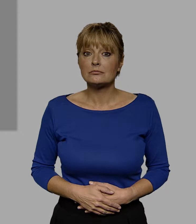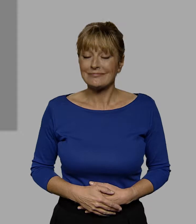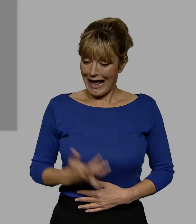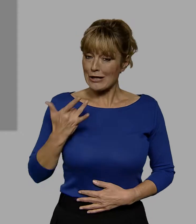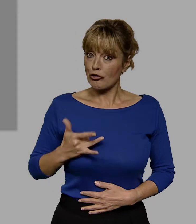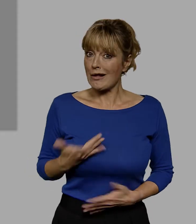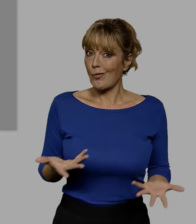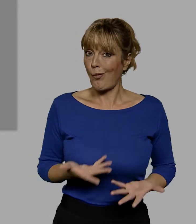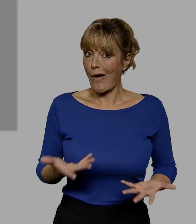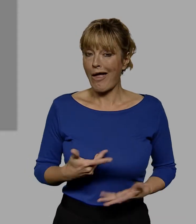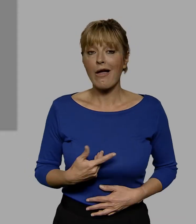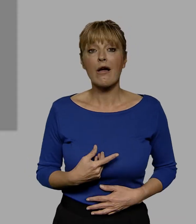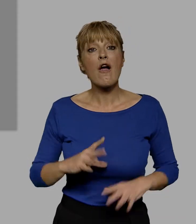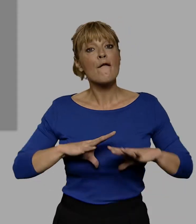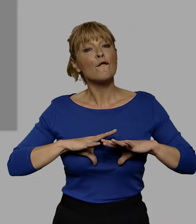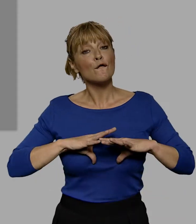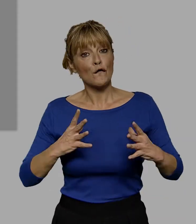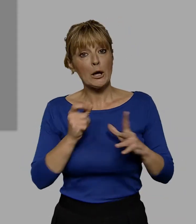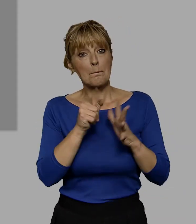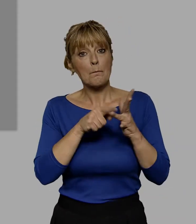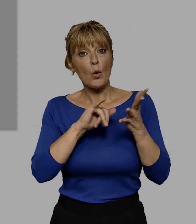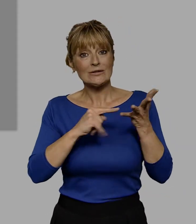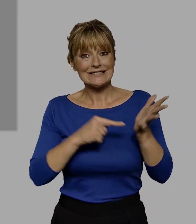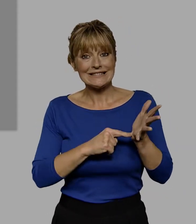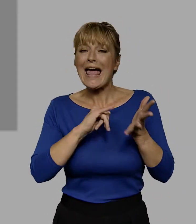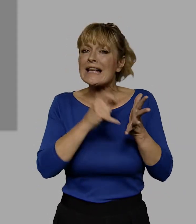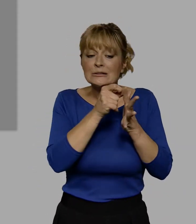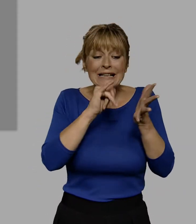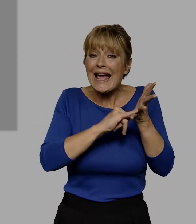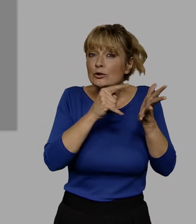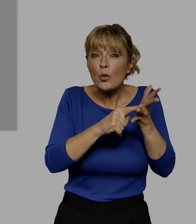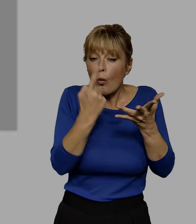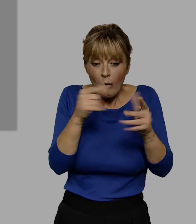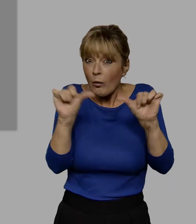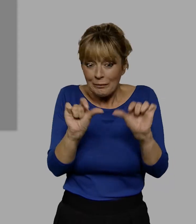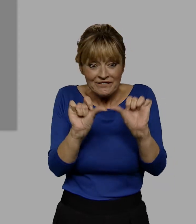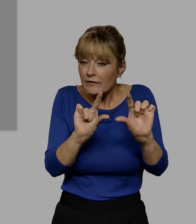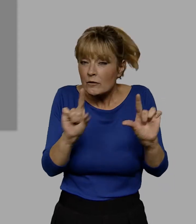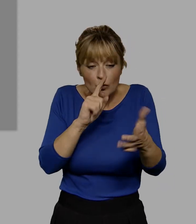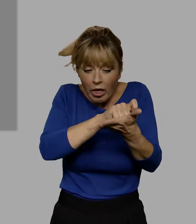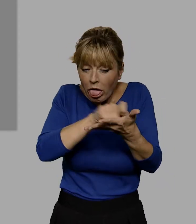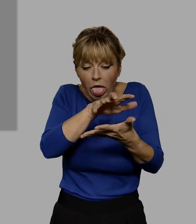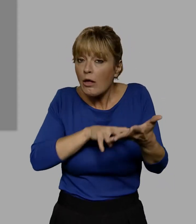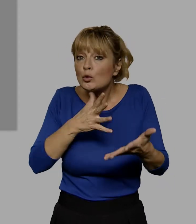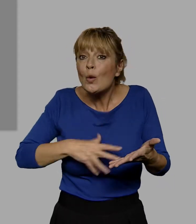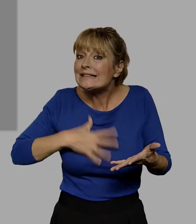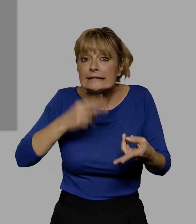Postal address: Free Post SPSO. This is all you have to write on the envelope. You don't have to use a stamp.